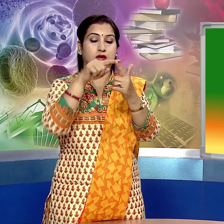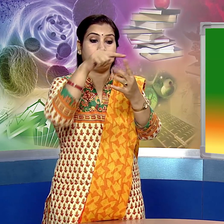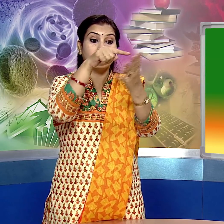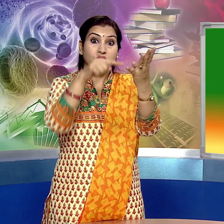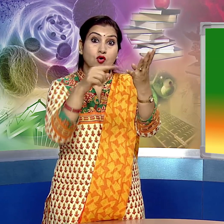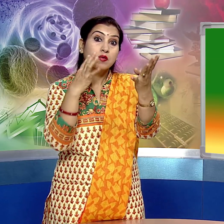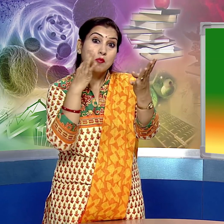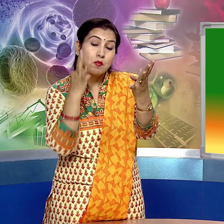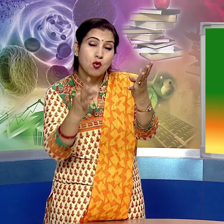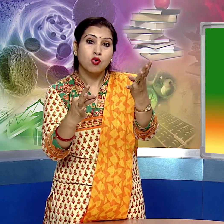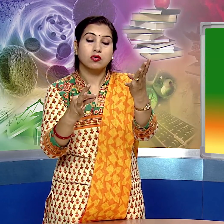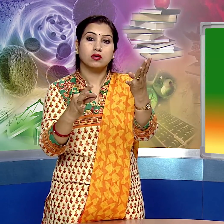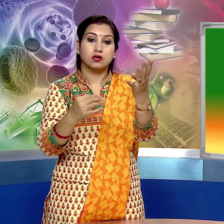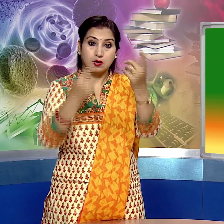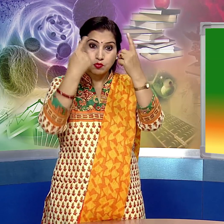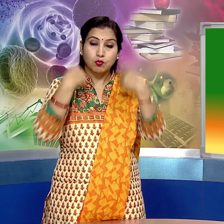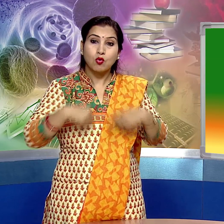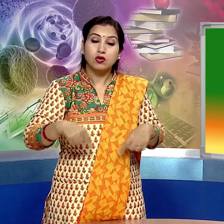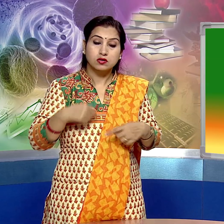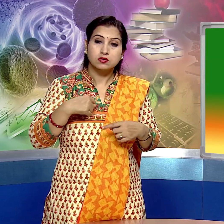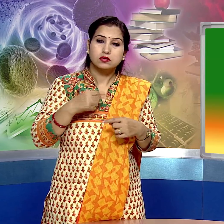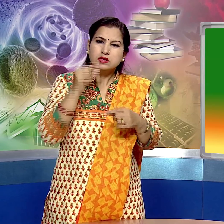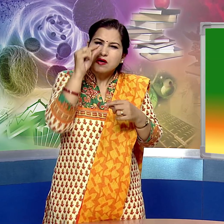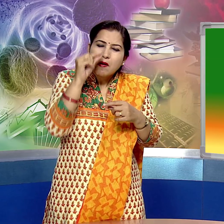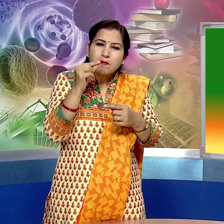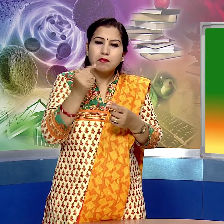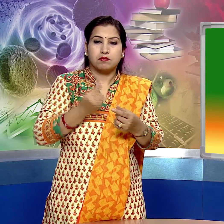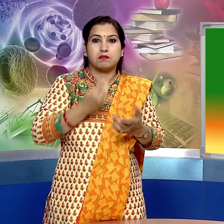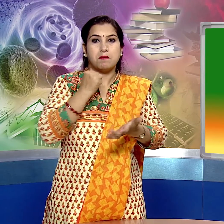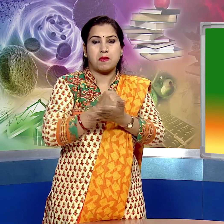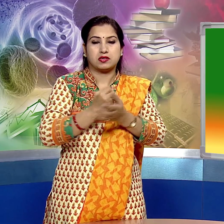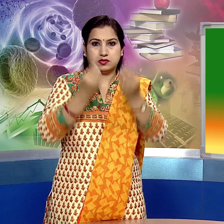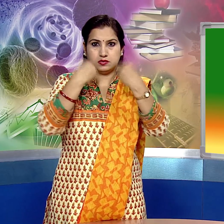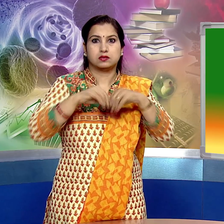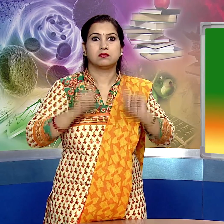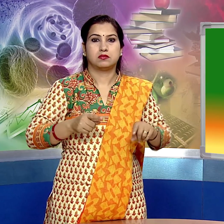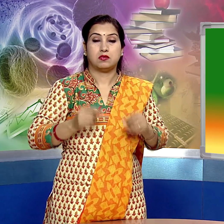These are required in small amount for normal functioning of the body.